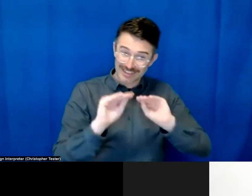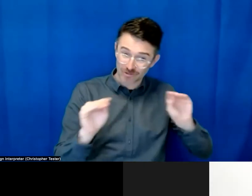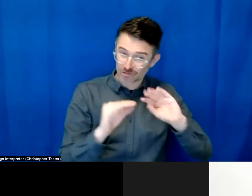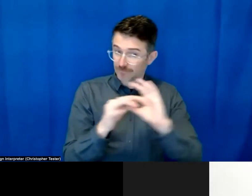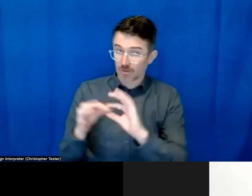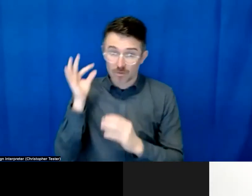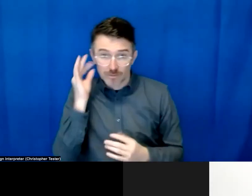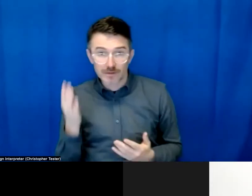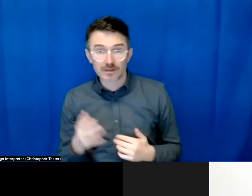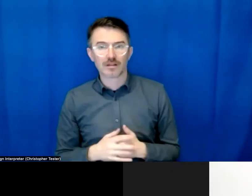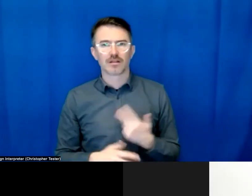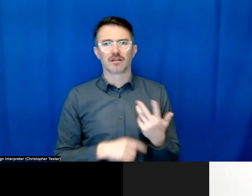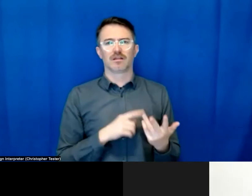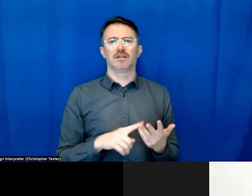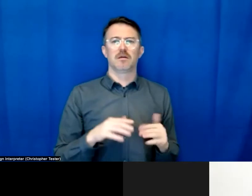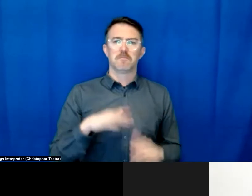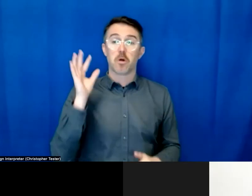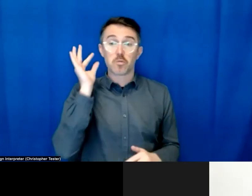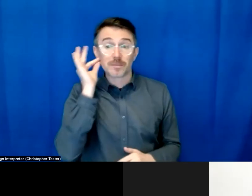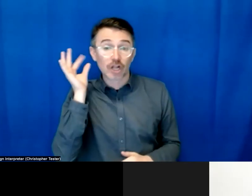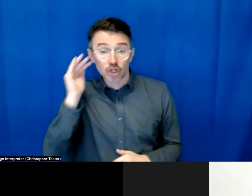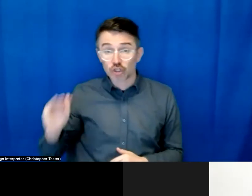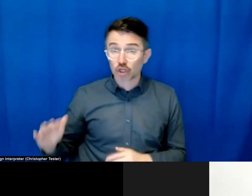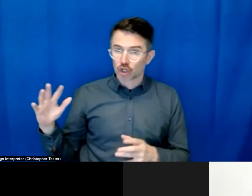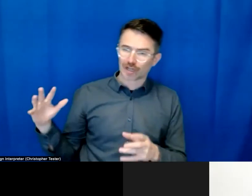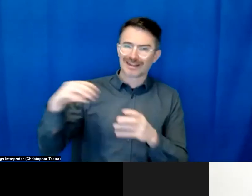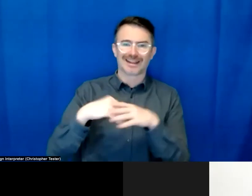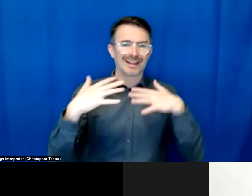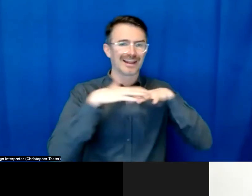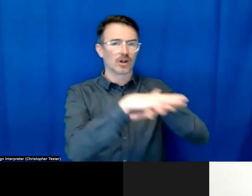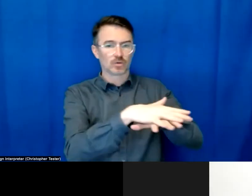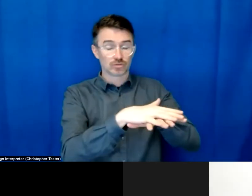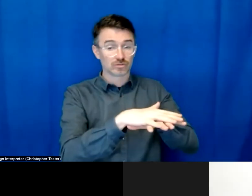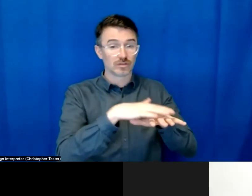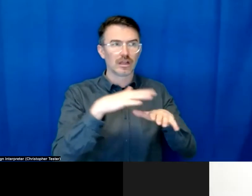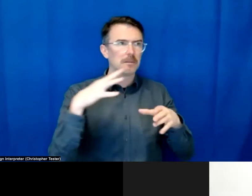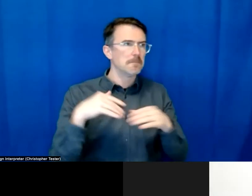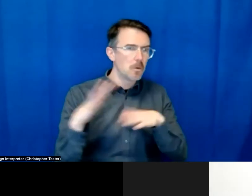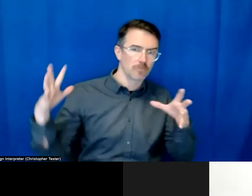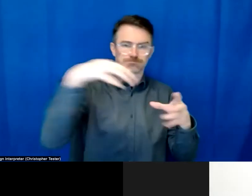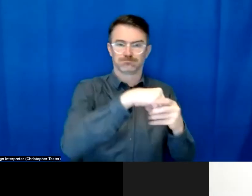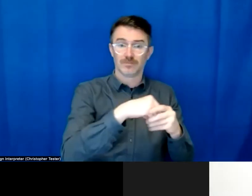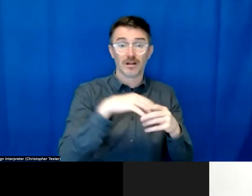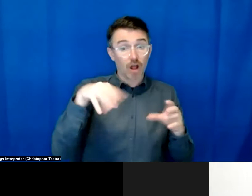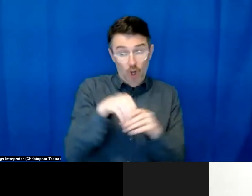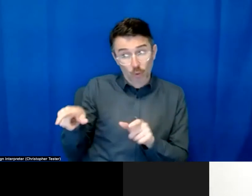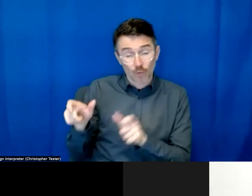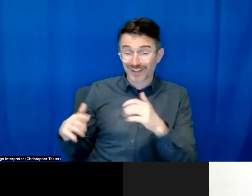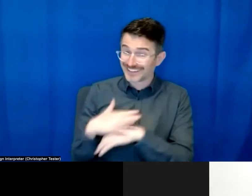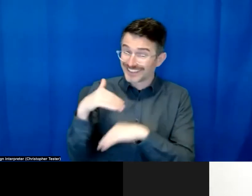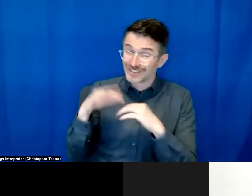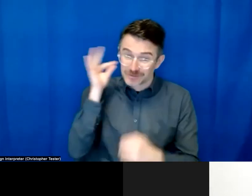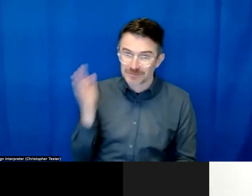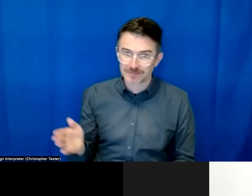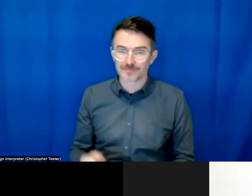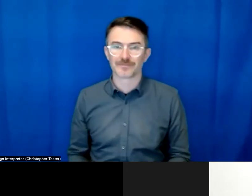women and girls with disability in the decision-making process, and budgetary advocacy. She is the chair of the Indonesia